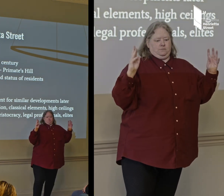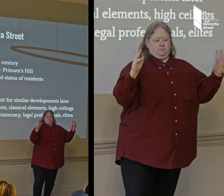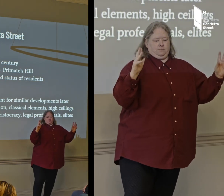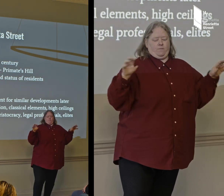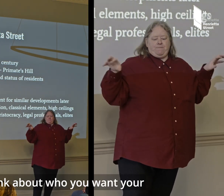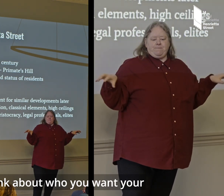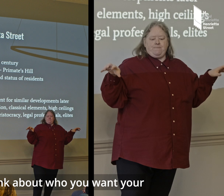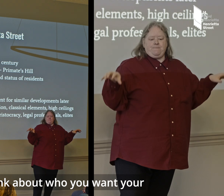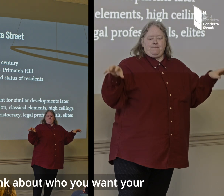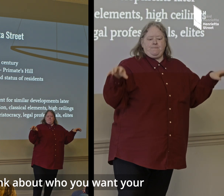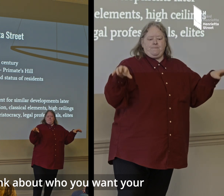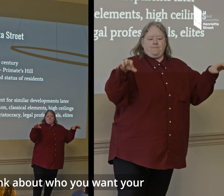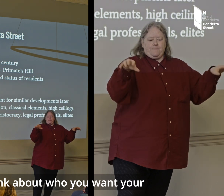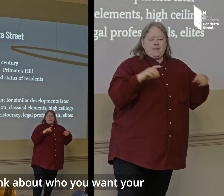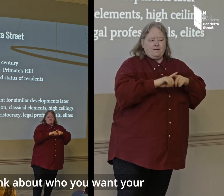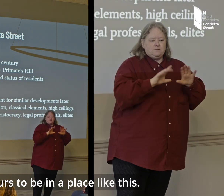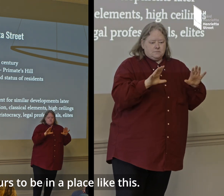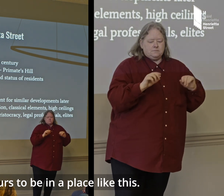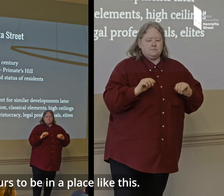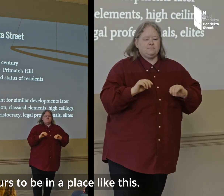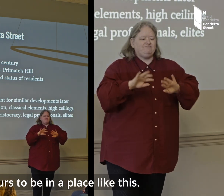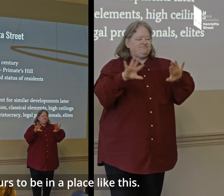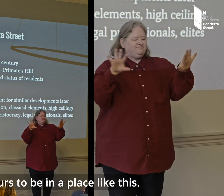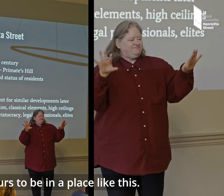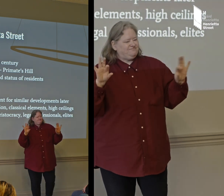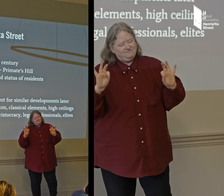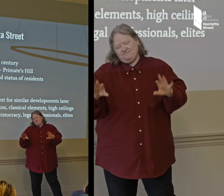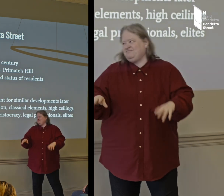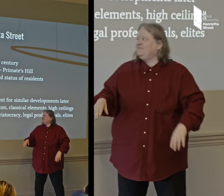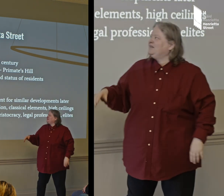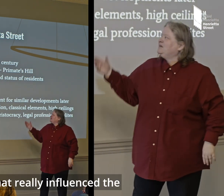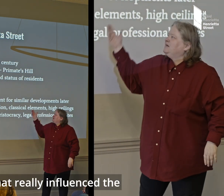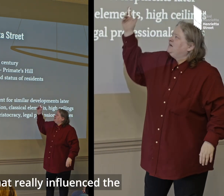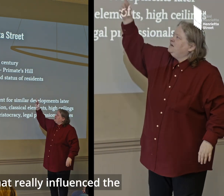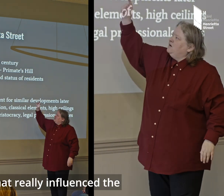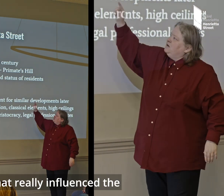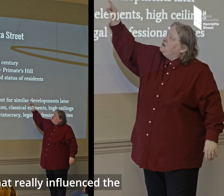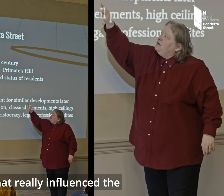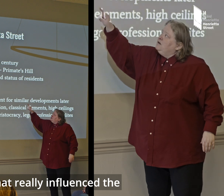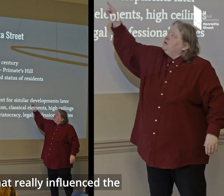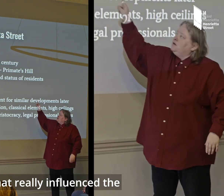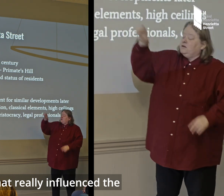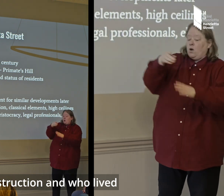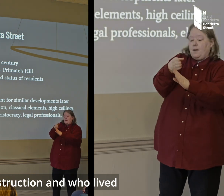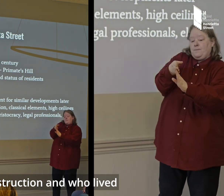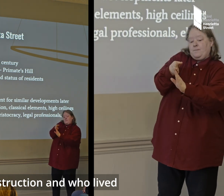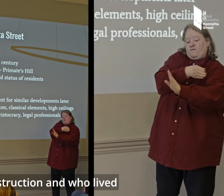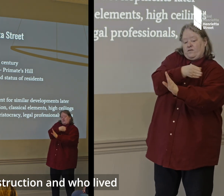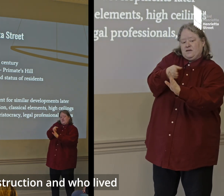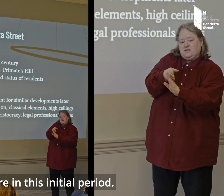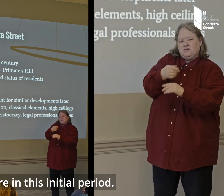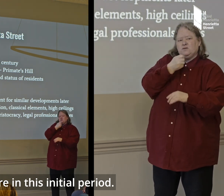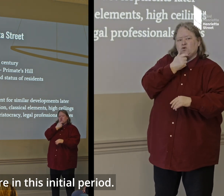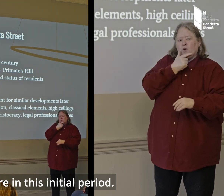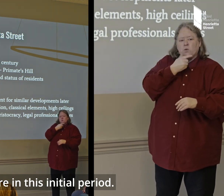mindset. If you think about who you want your neighbours to be in a place like this. So that really influenced the construction and